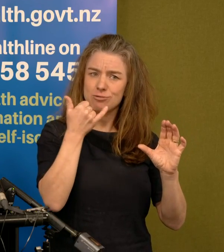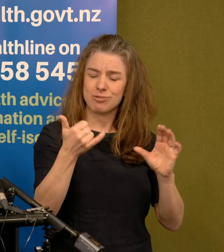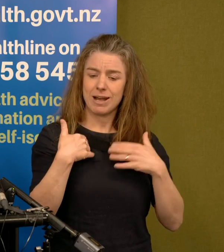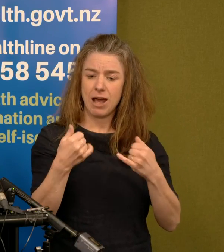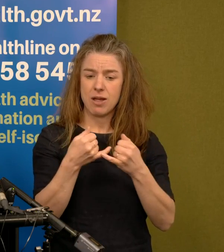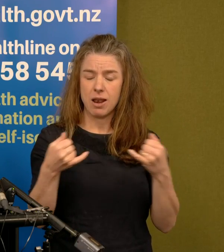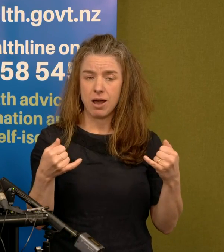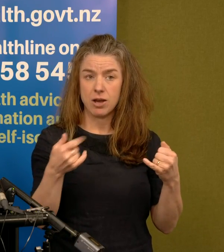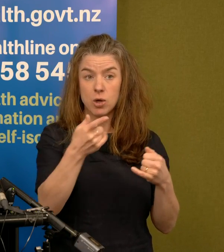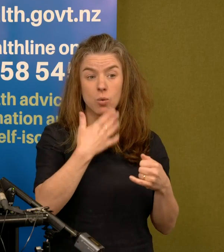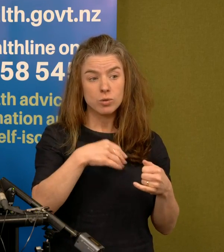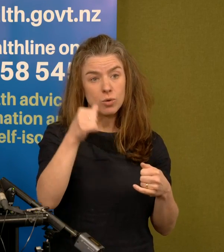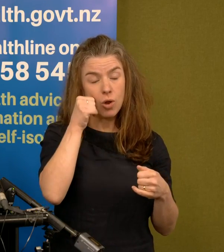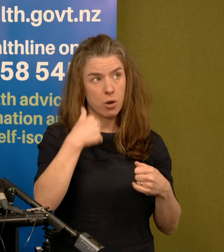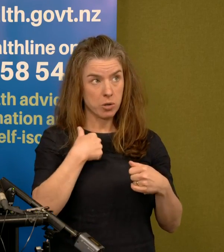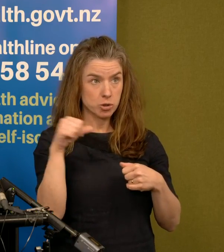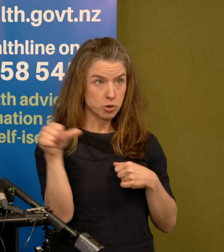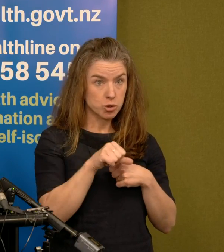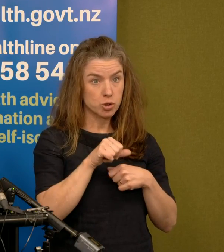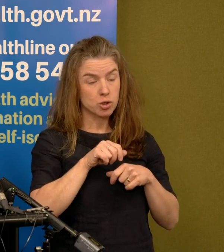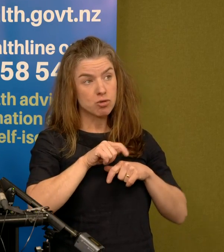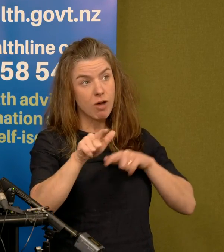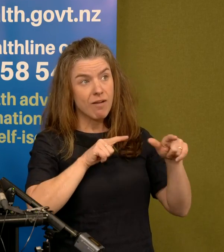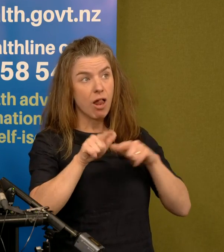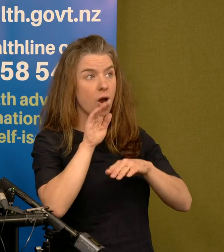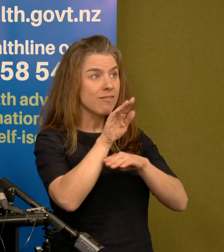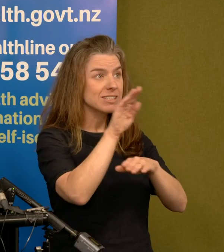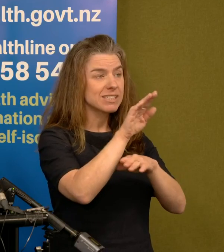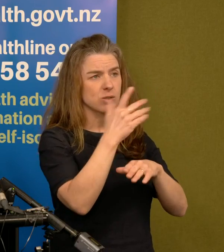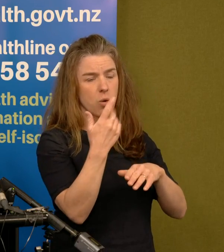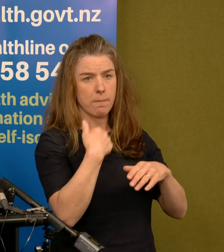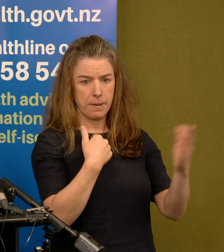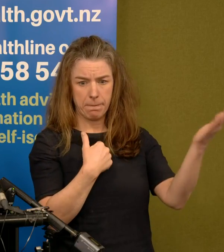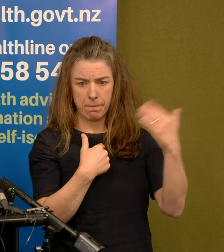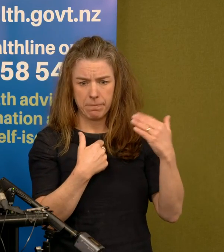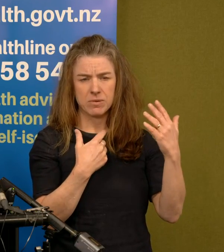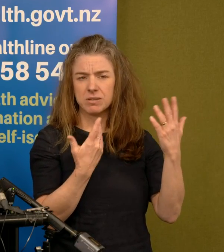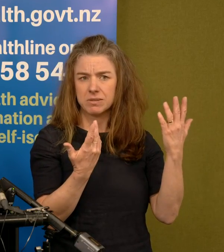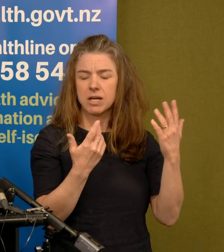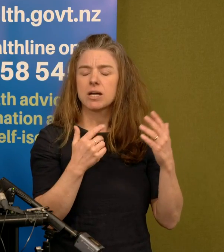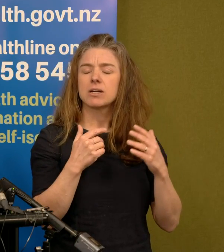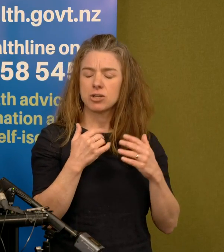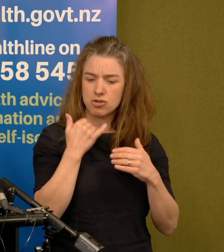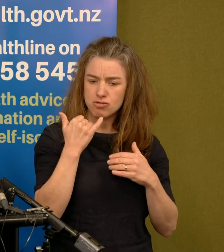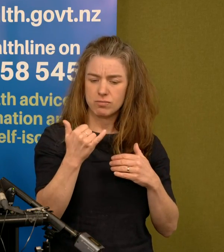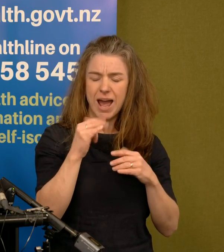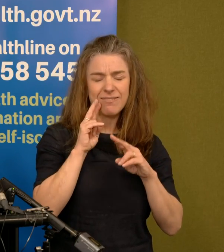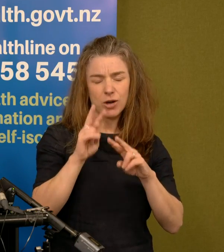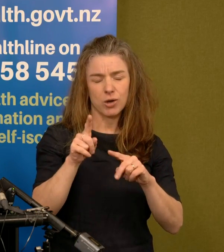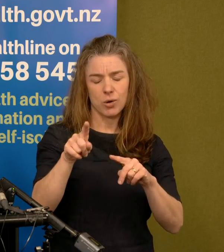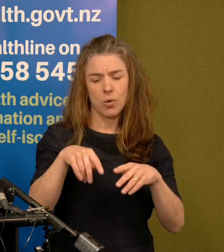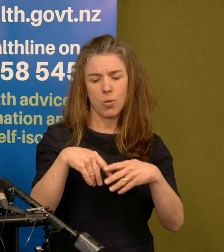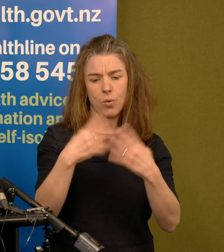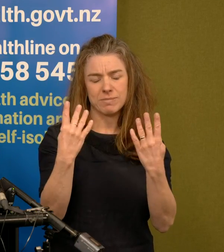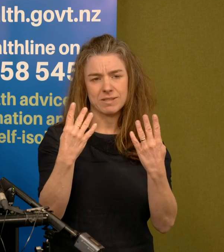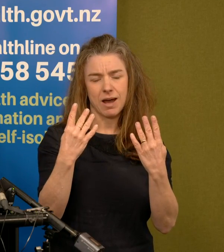information about their own travel overseas should use the Ministry of Foreign Affairs and Trade's Safe Travel website,